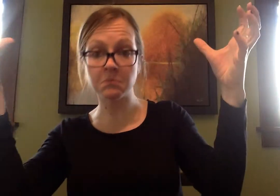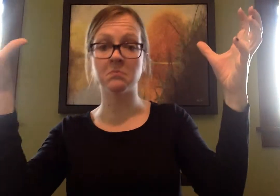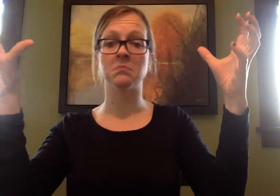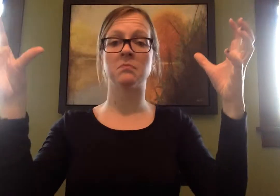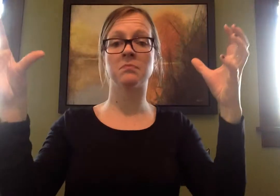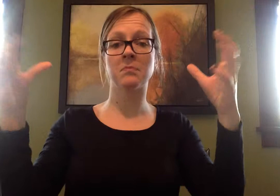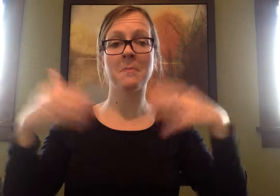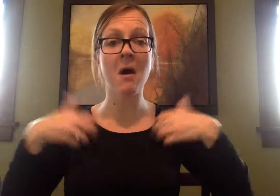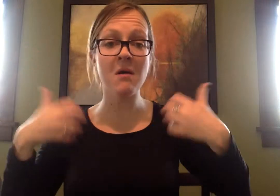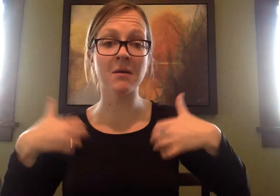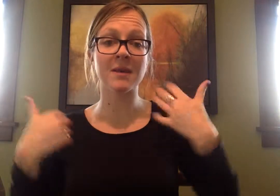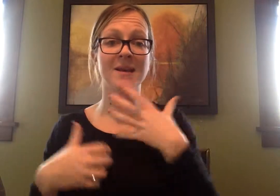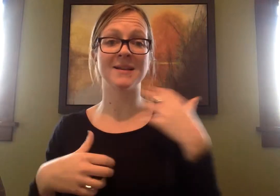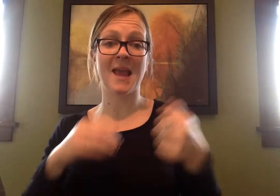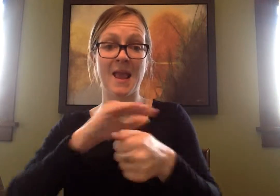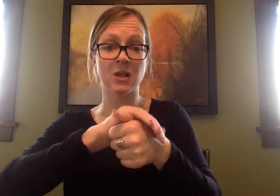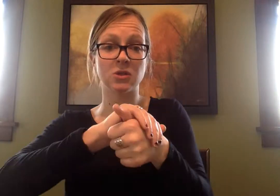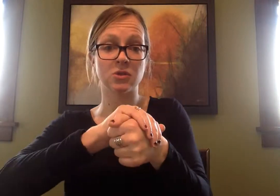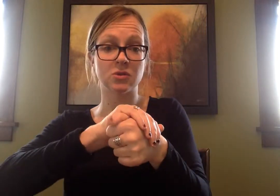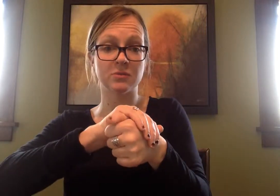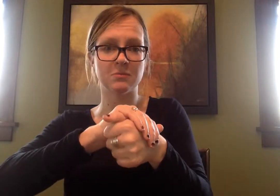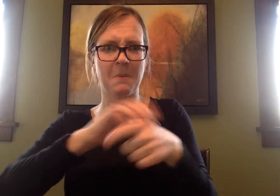tortoise called Mzee.